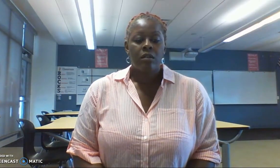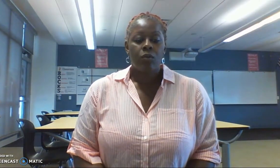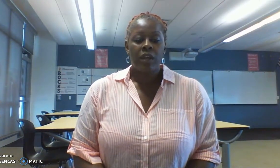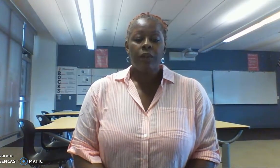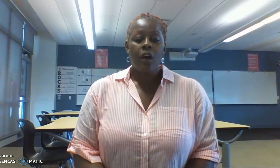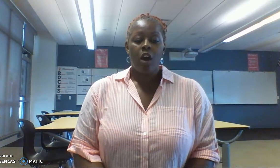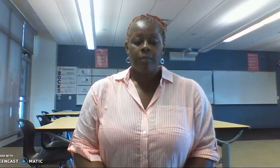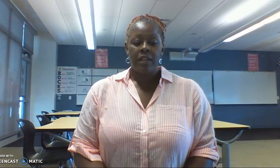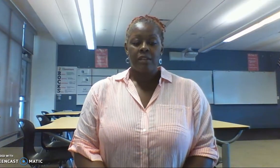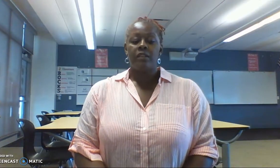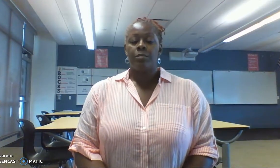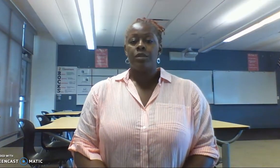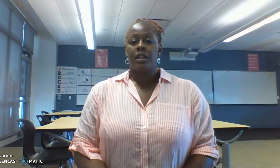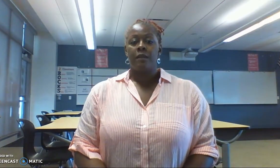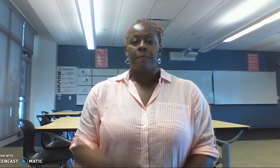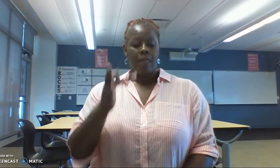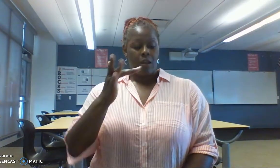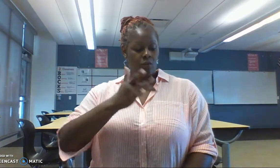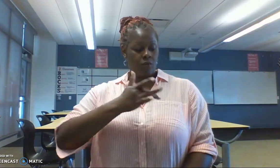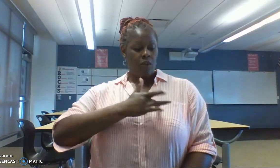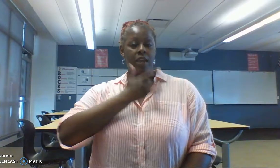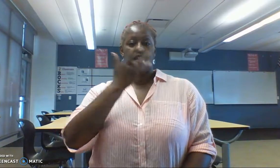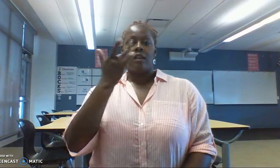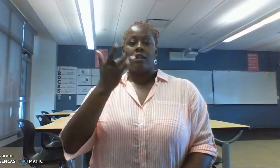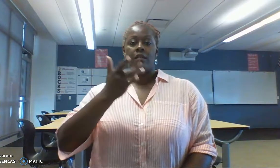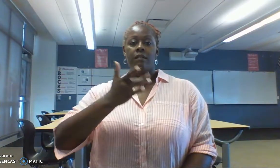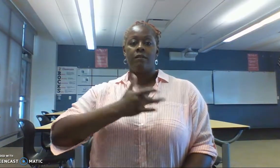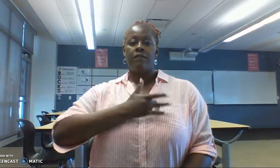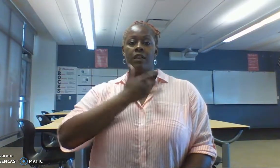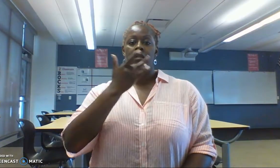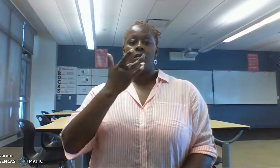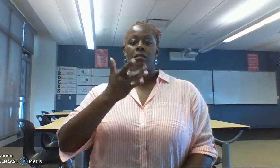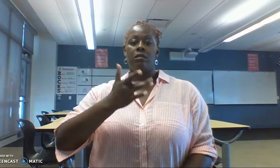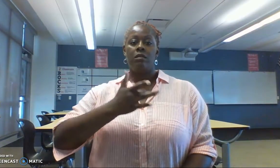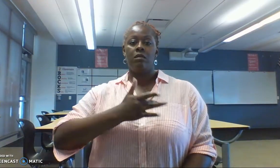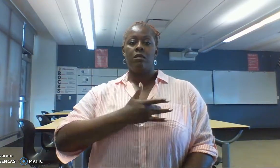Ring with the harmonies of liberty. Ring. Feel.